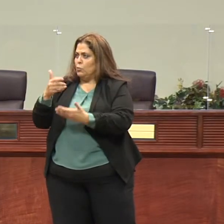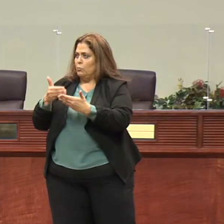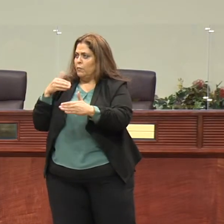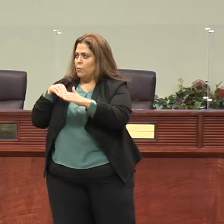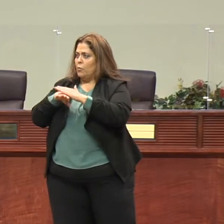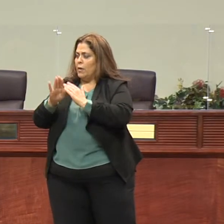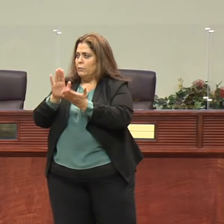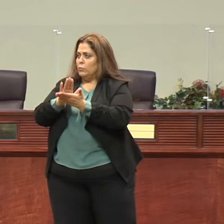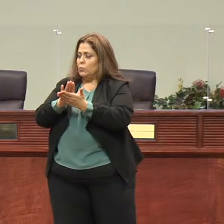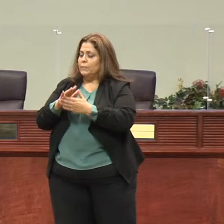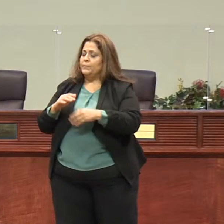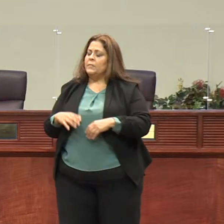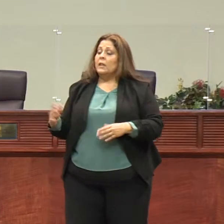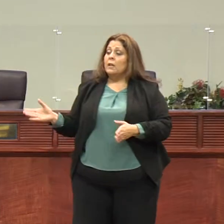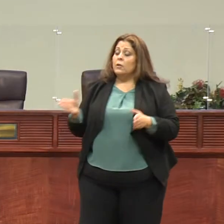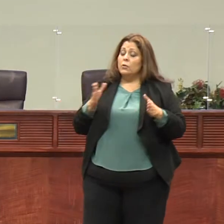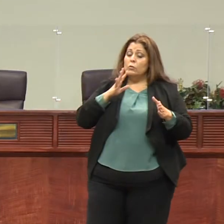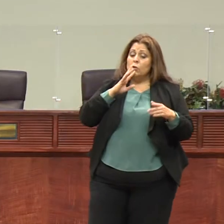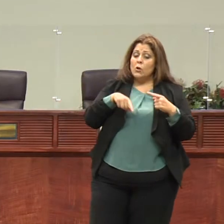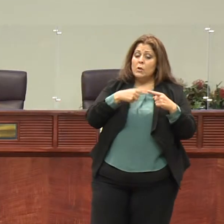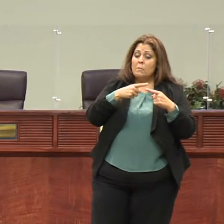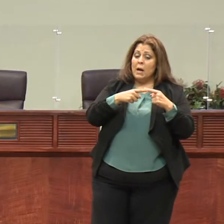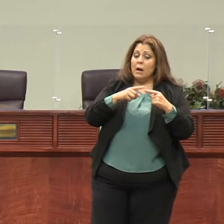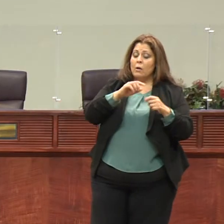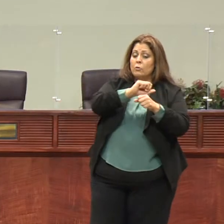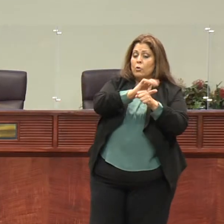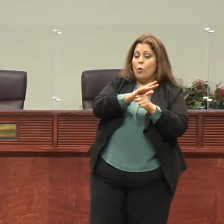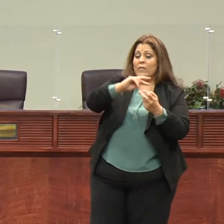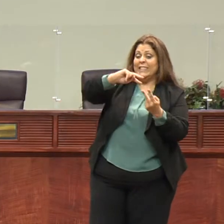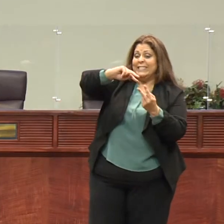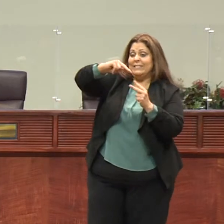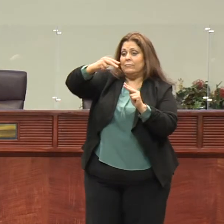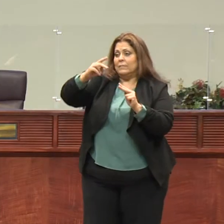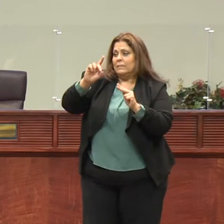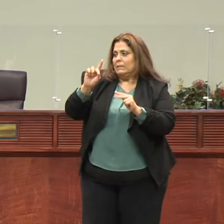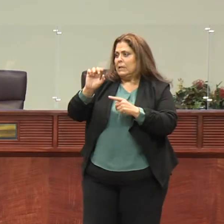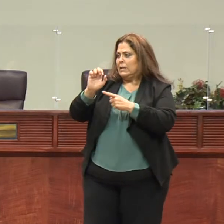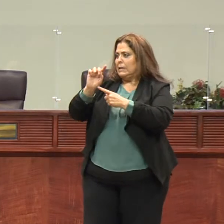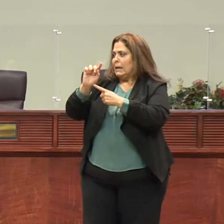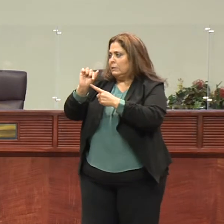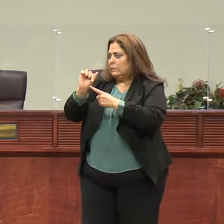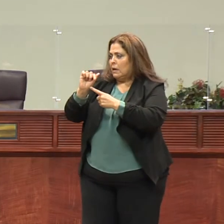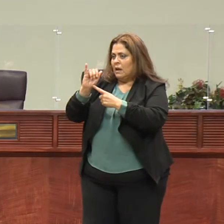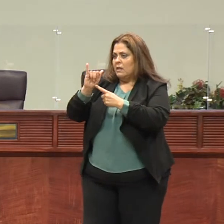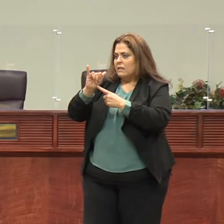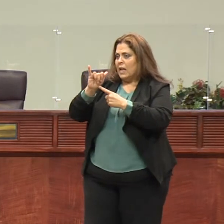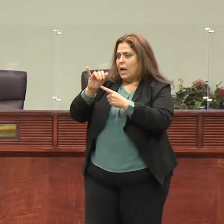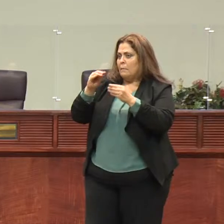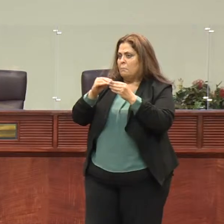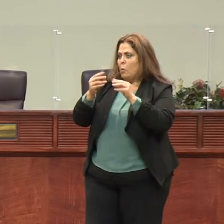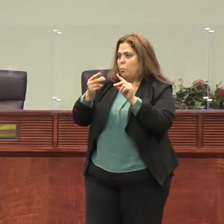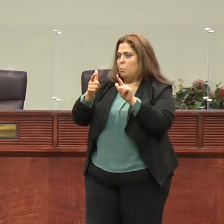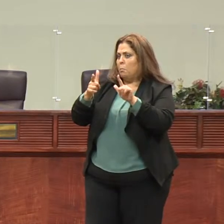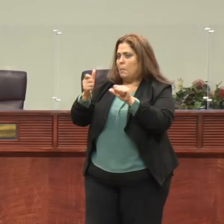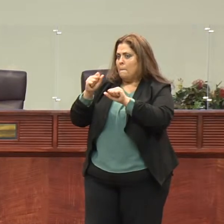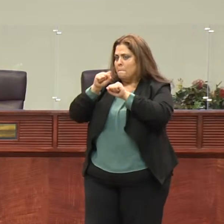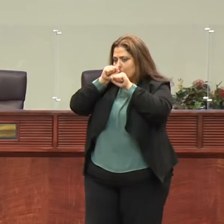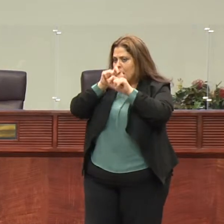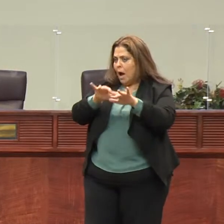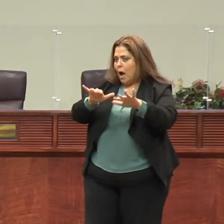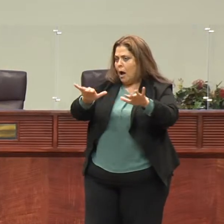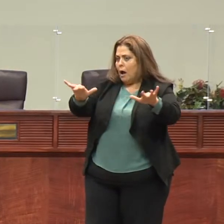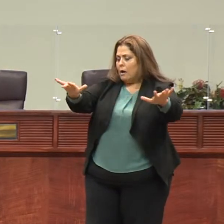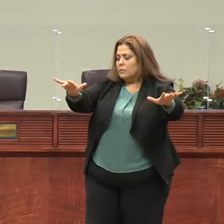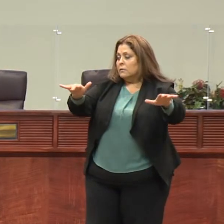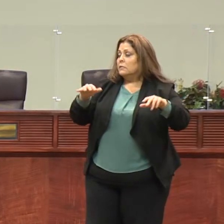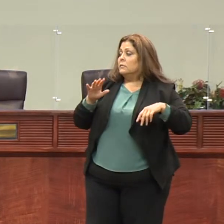variant. For parents who are still trying to decide exactly how they should approach this, what should they be thinking